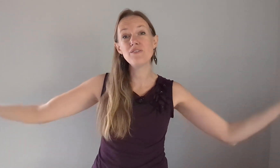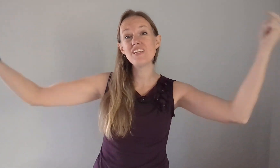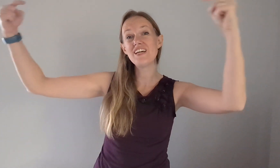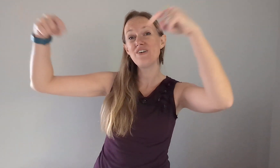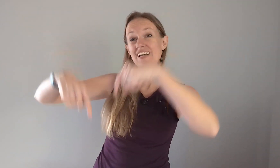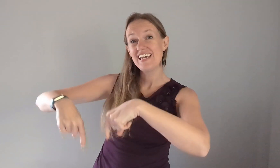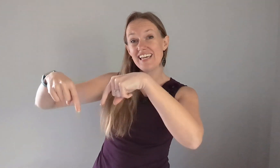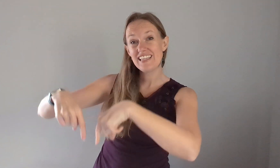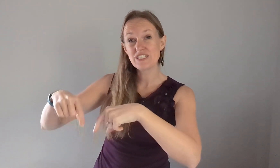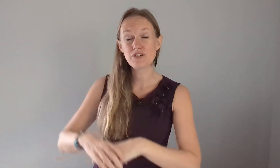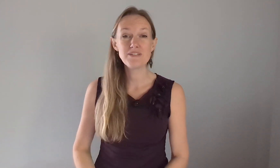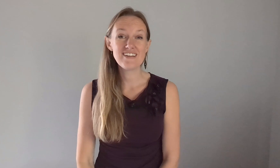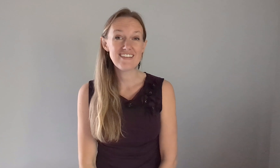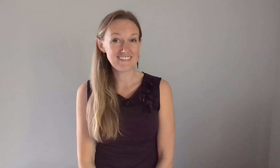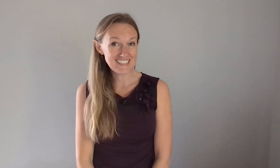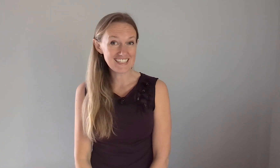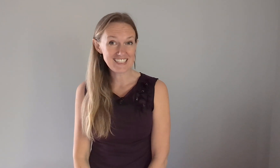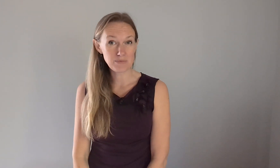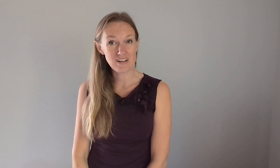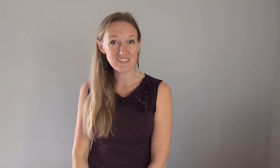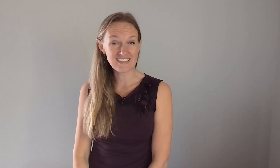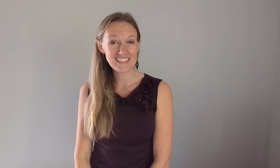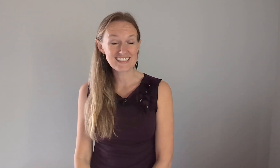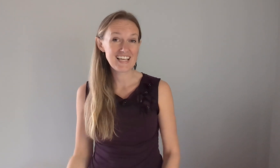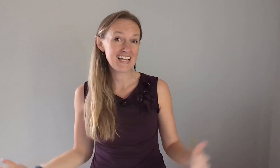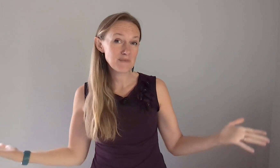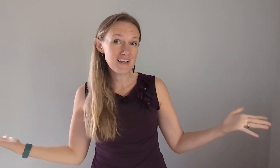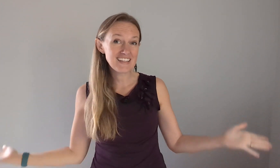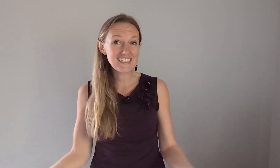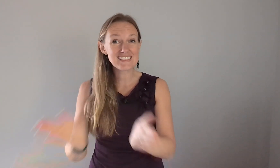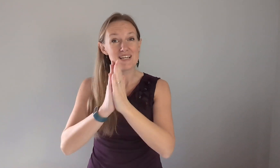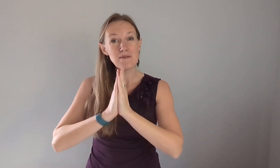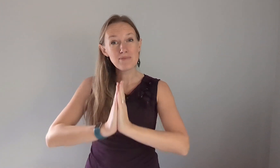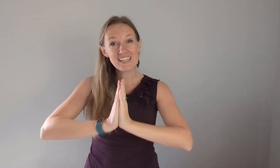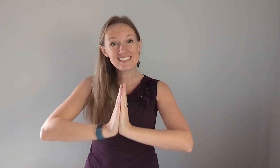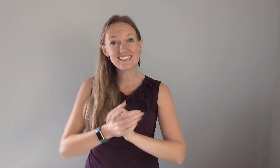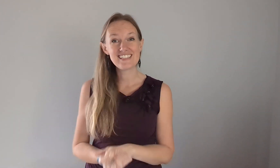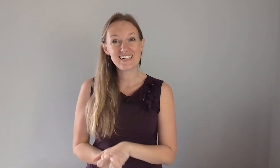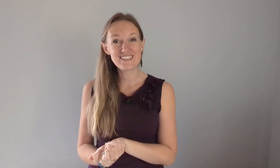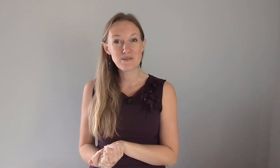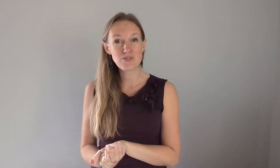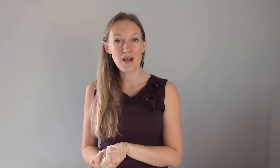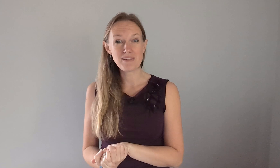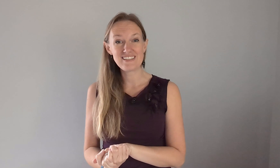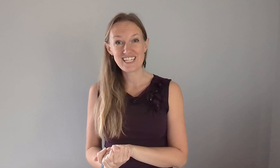the video, in the description, there is a link to print off the lyrics. And last but not least, please consider subscribing to the